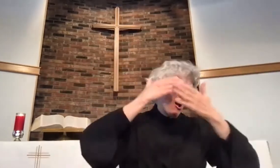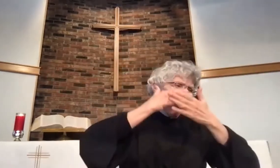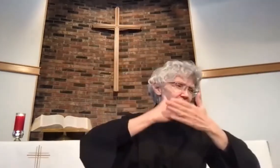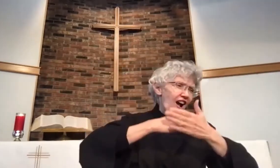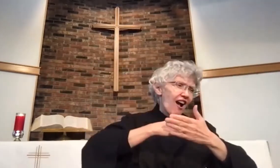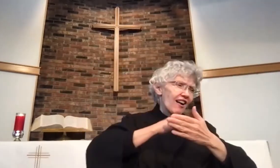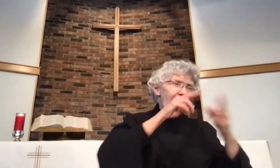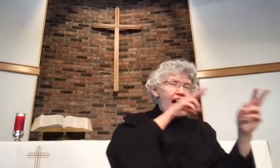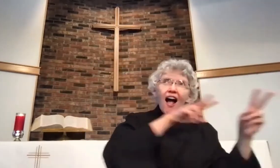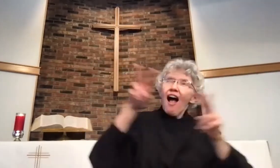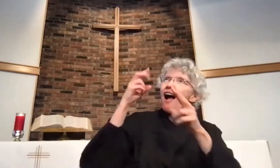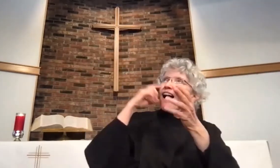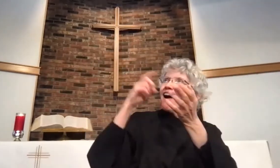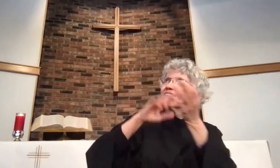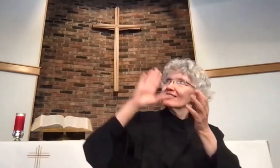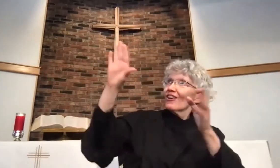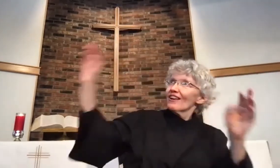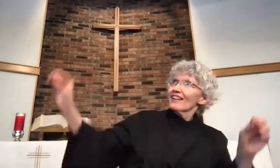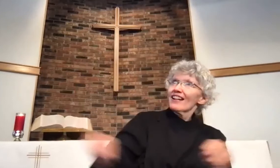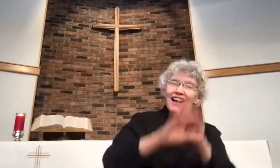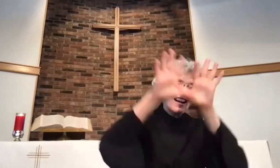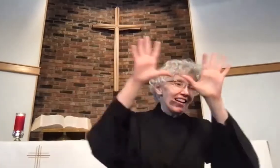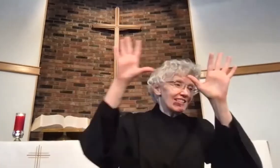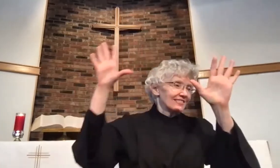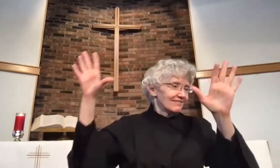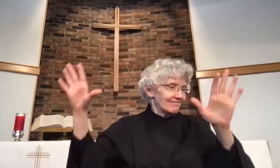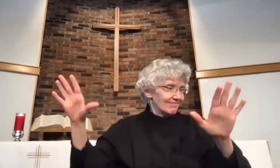so that places of darkness